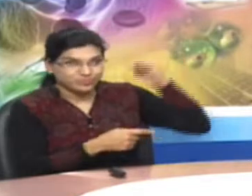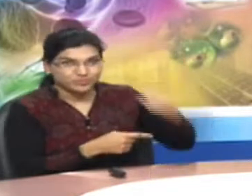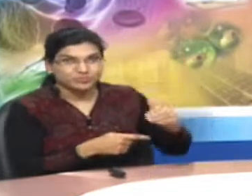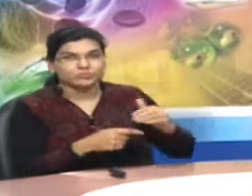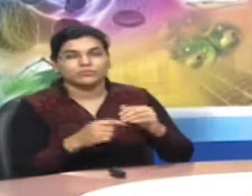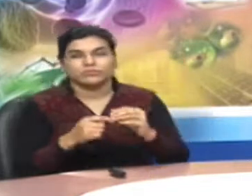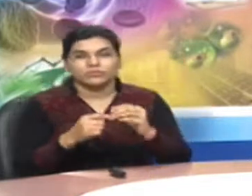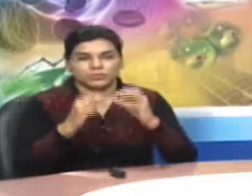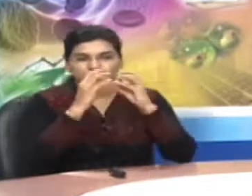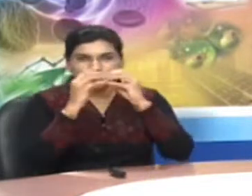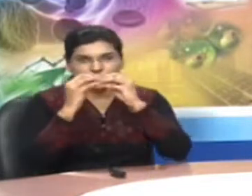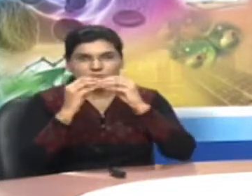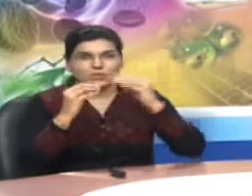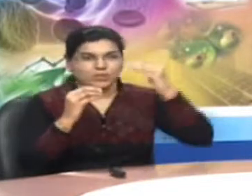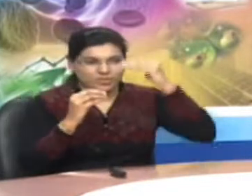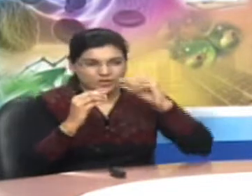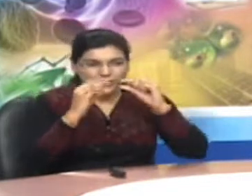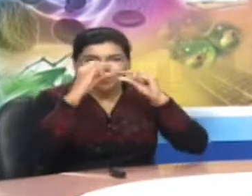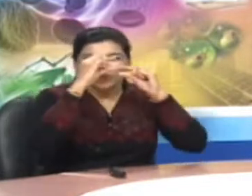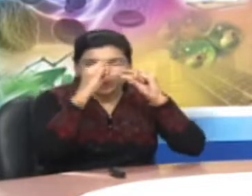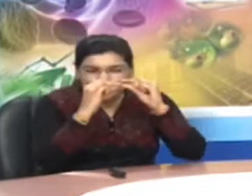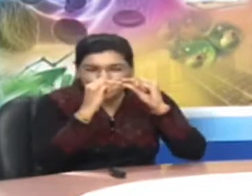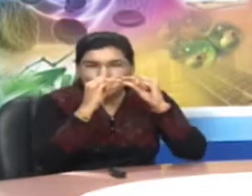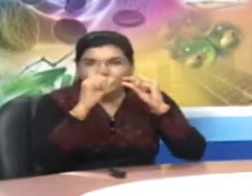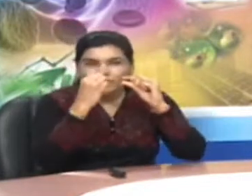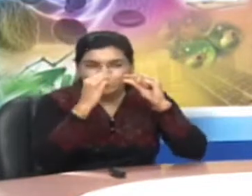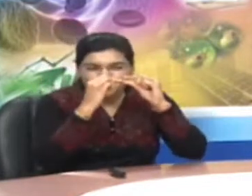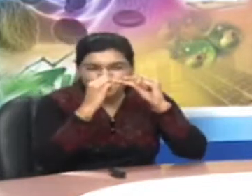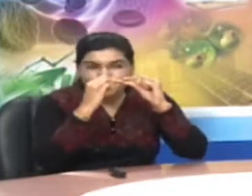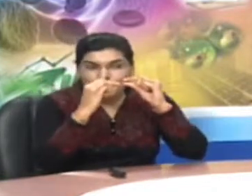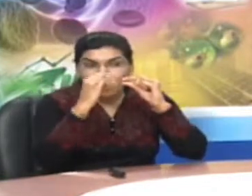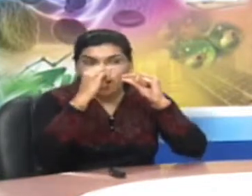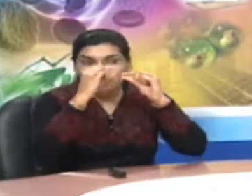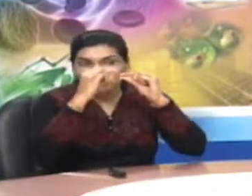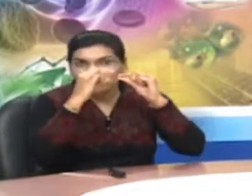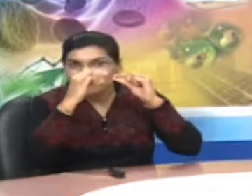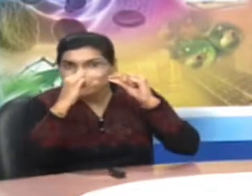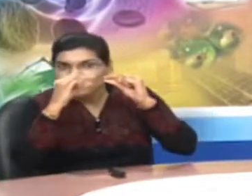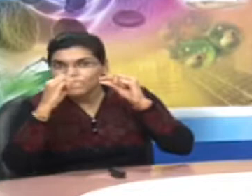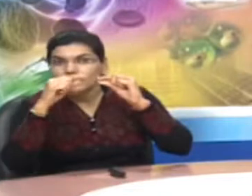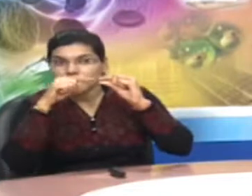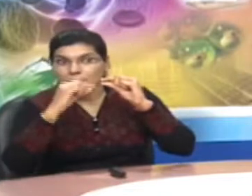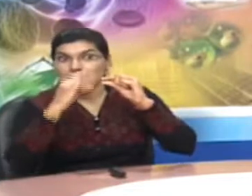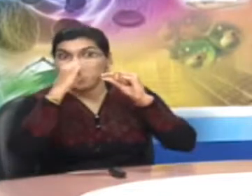and the last comes toggle case, in which some are small, some are big.